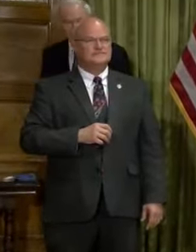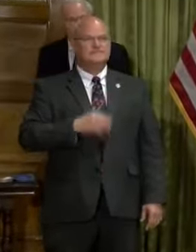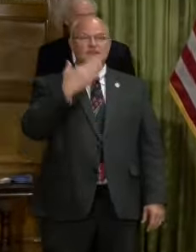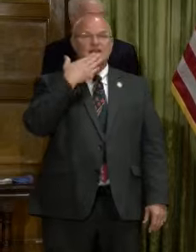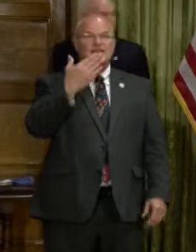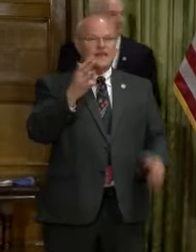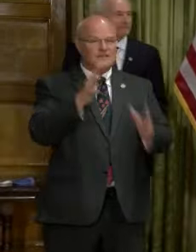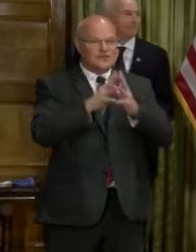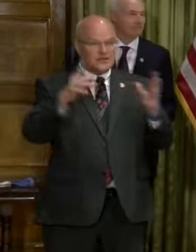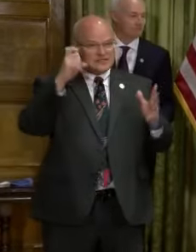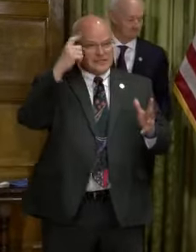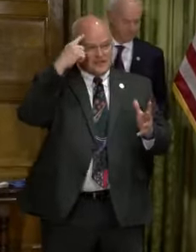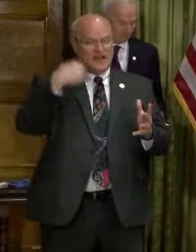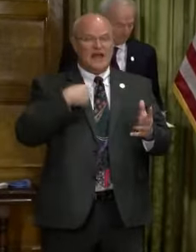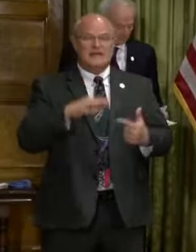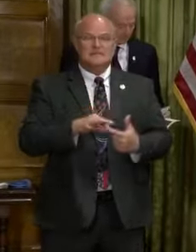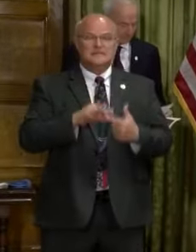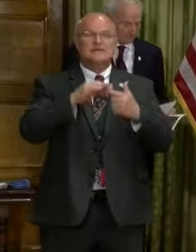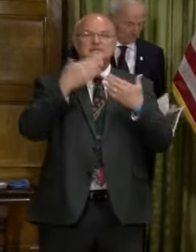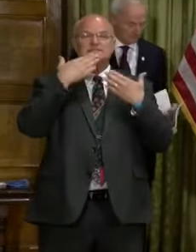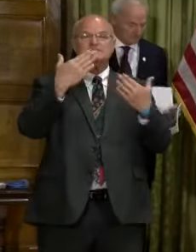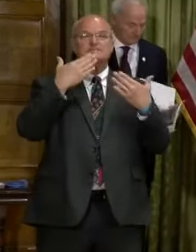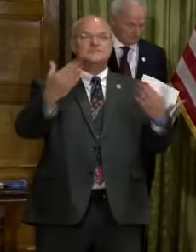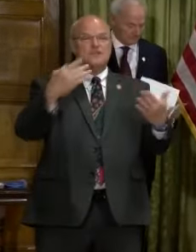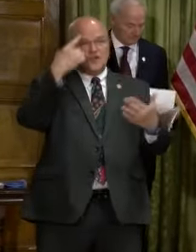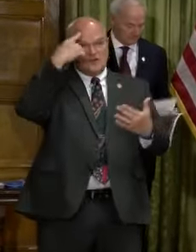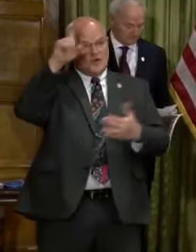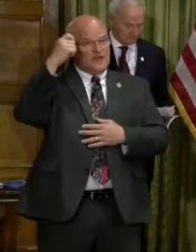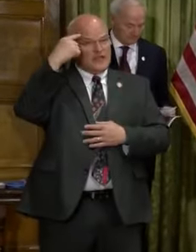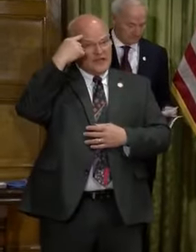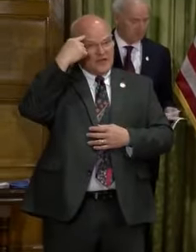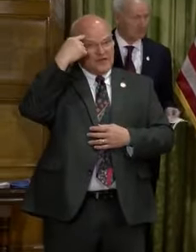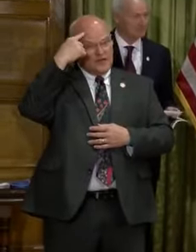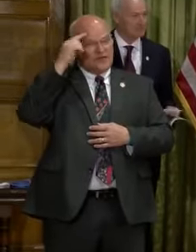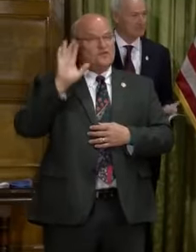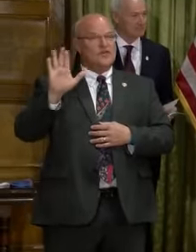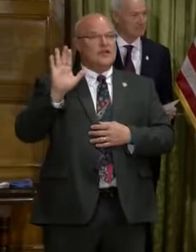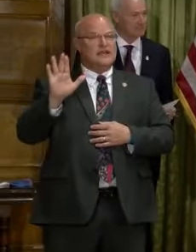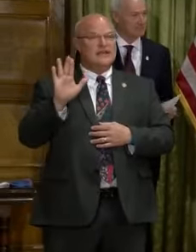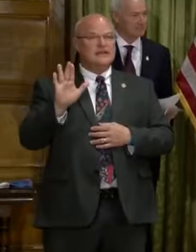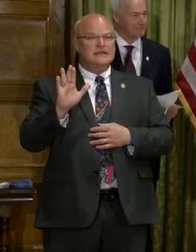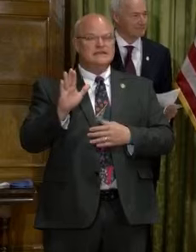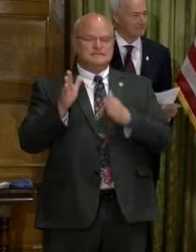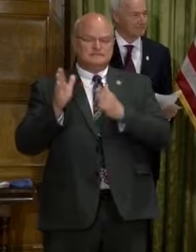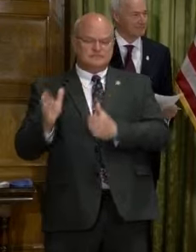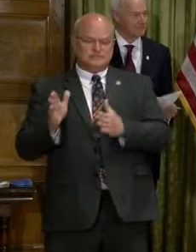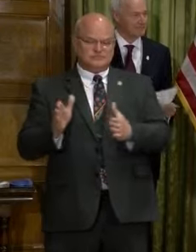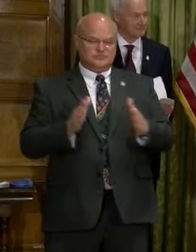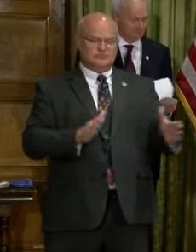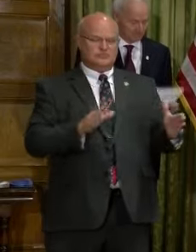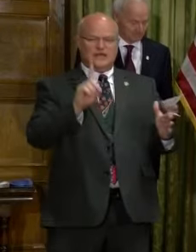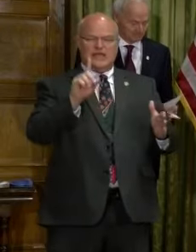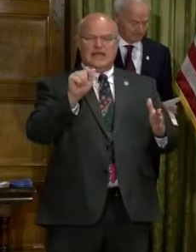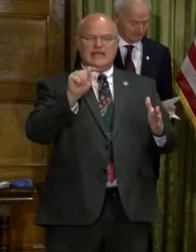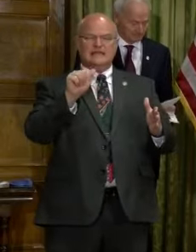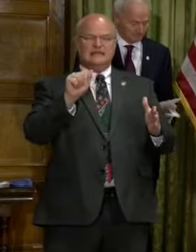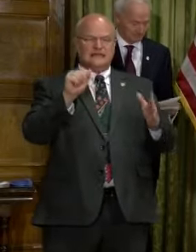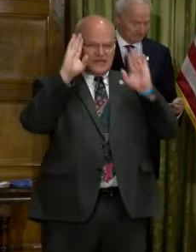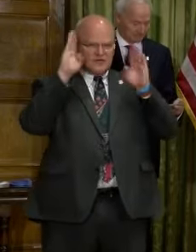Thank you very much, Governor. I want to especially express my appreciation to the Governor for his disciplined and data-driven approach to